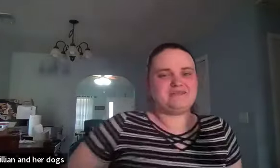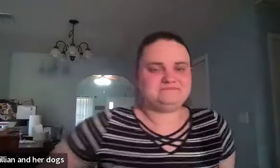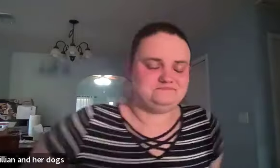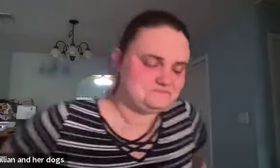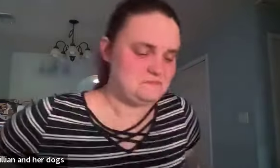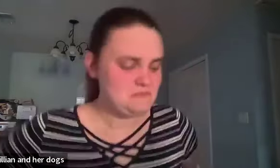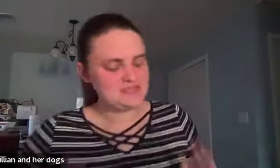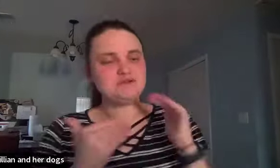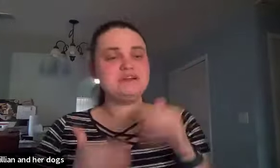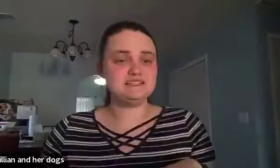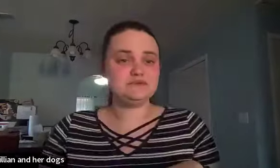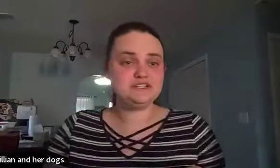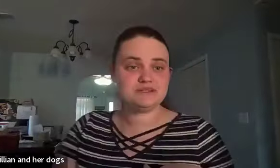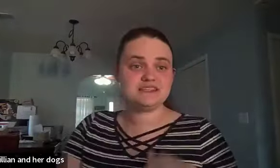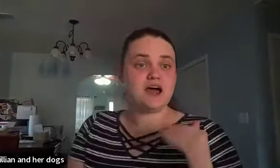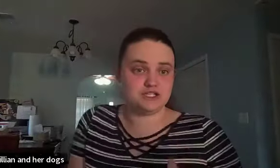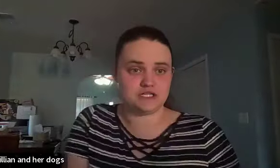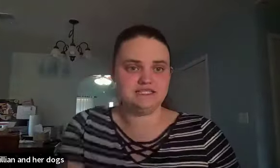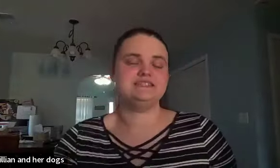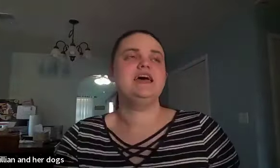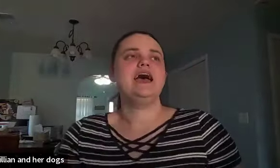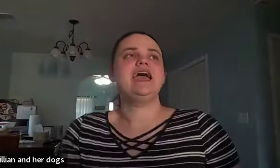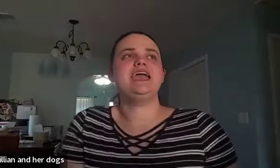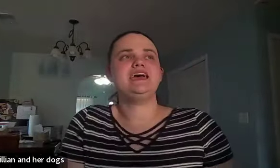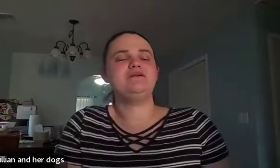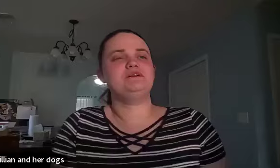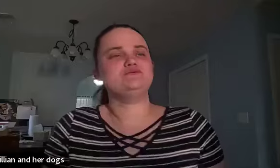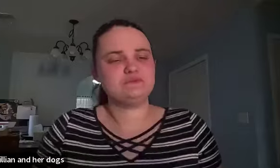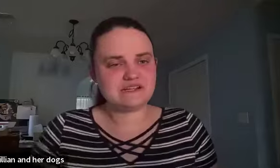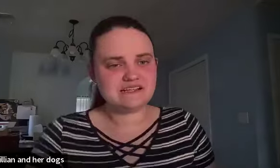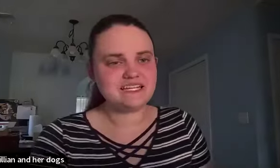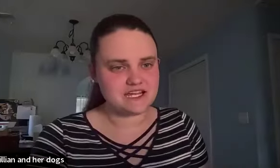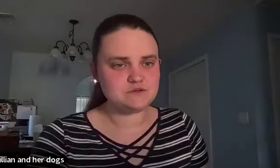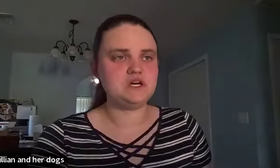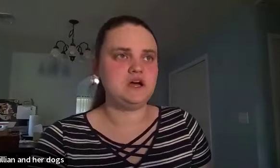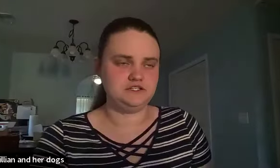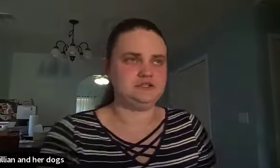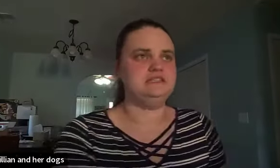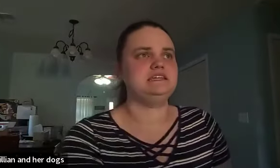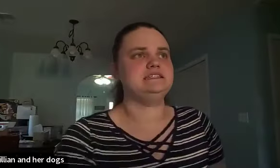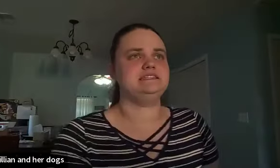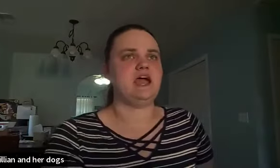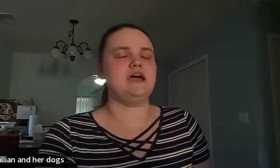Okay. So our next thing we're going to do is the hundreds. And what's really nice with the hundreds is